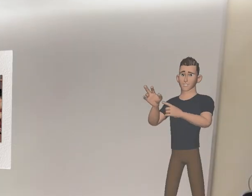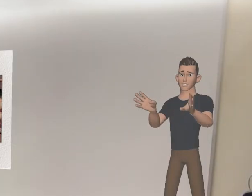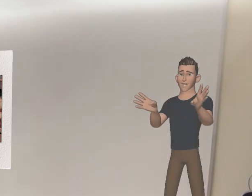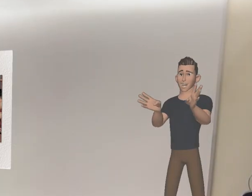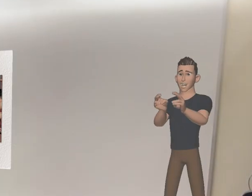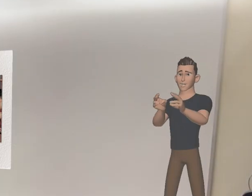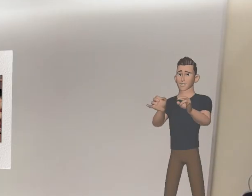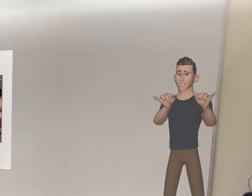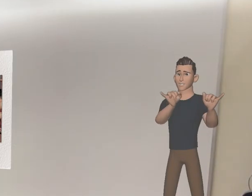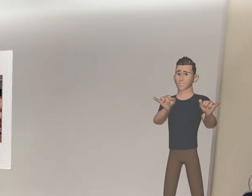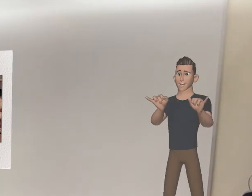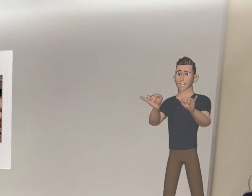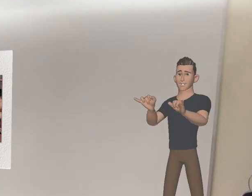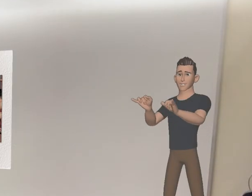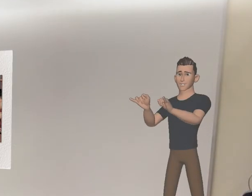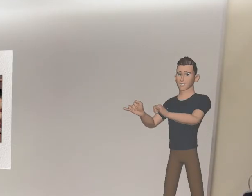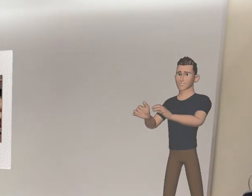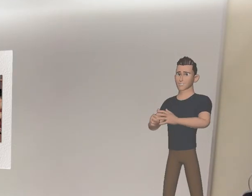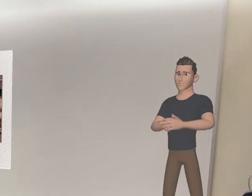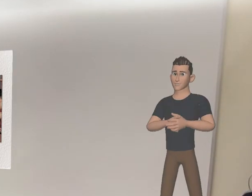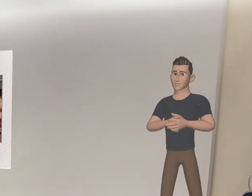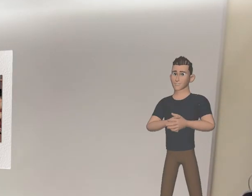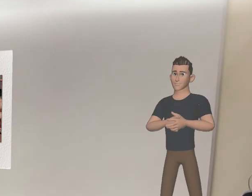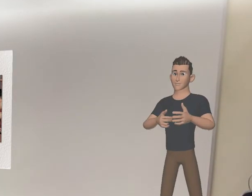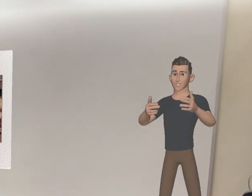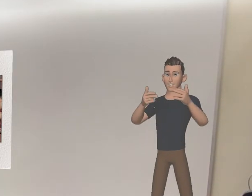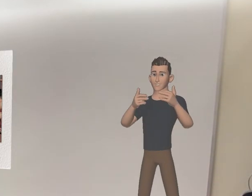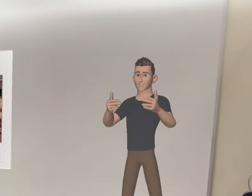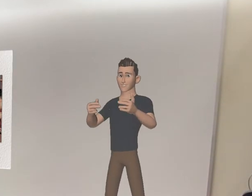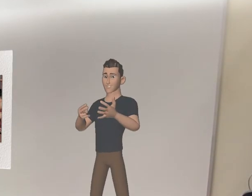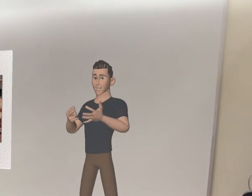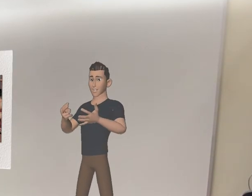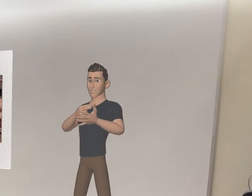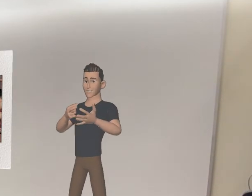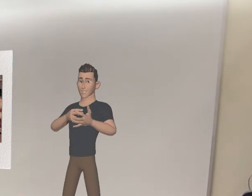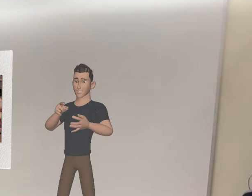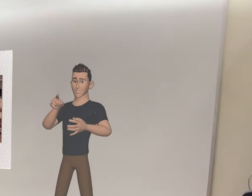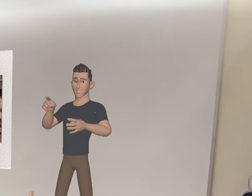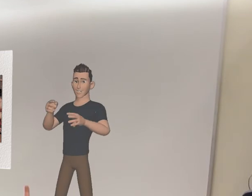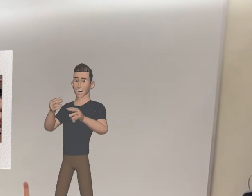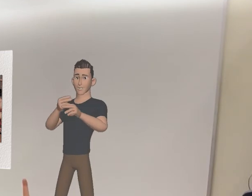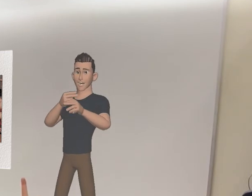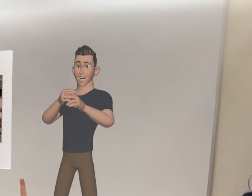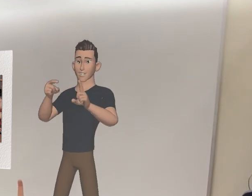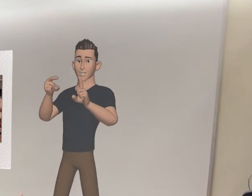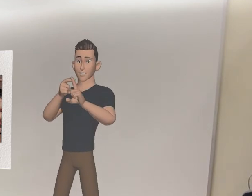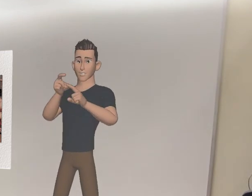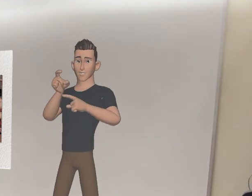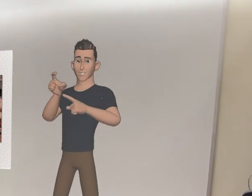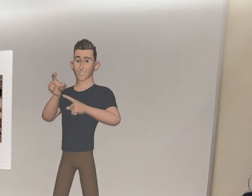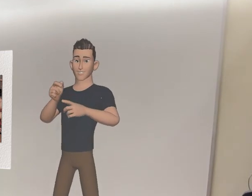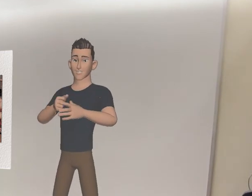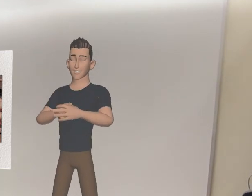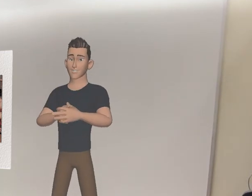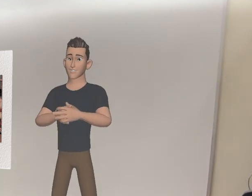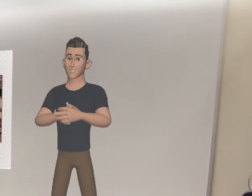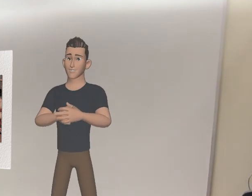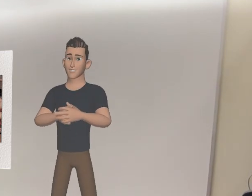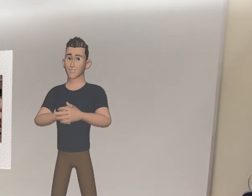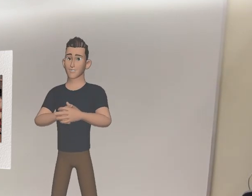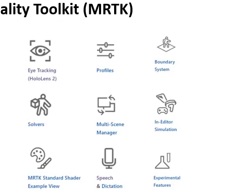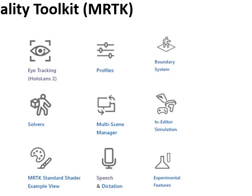Object Manipulator Toolkit in our system to allow user to adjust the position, orientation, and size of the sign avatar.